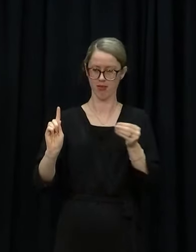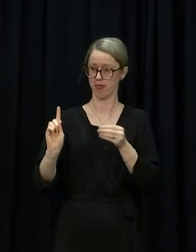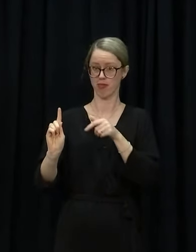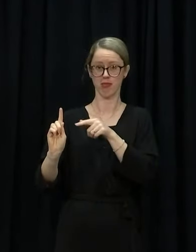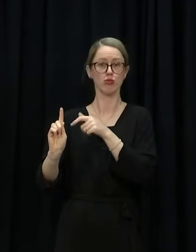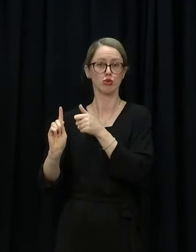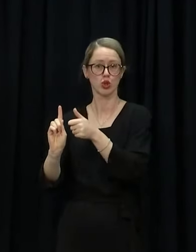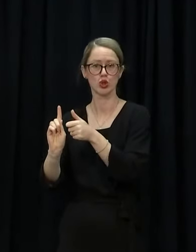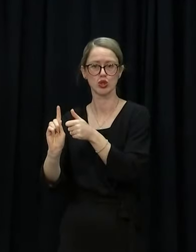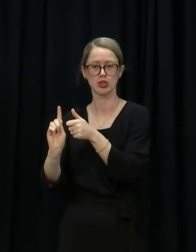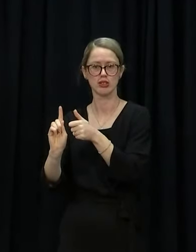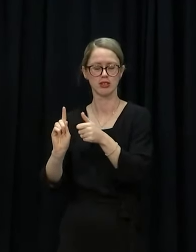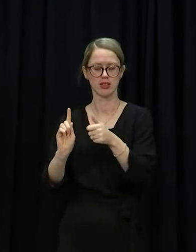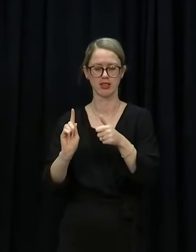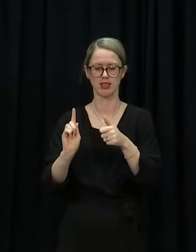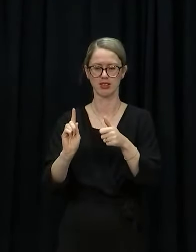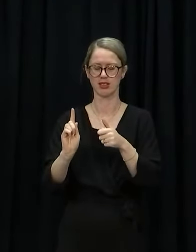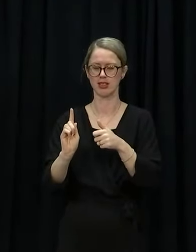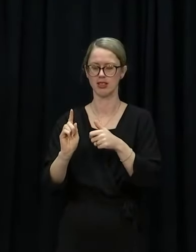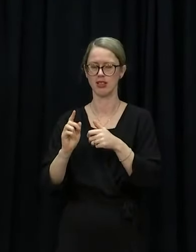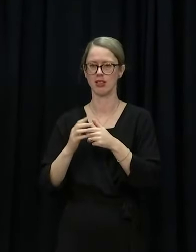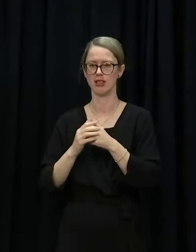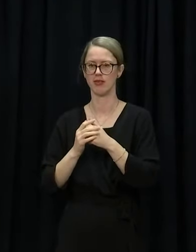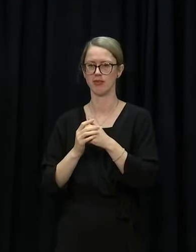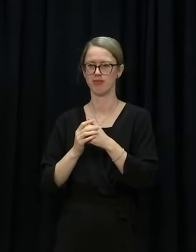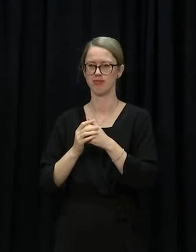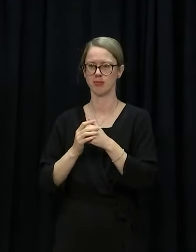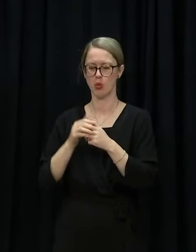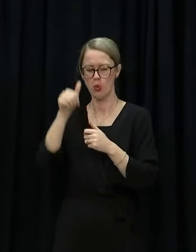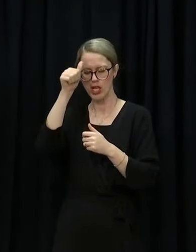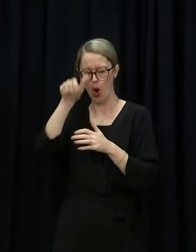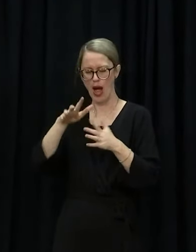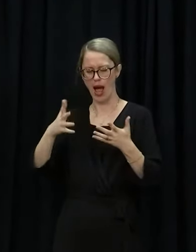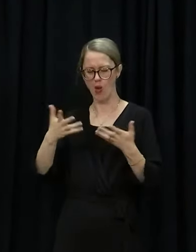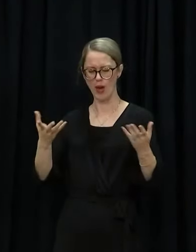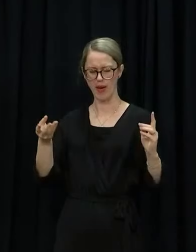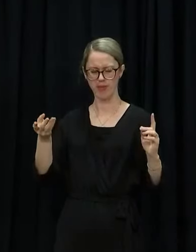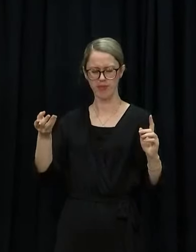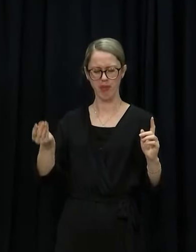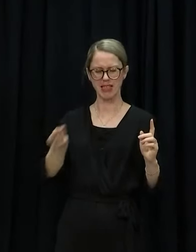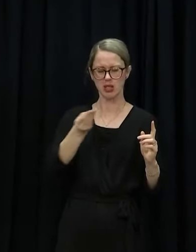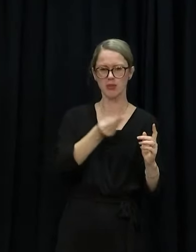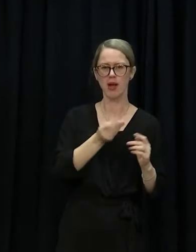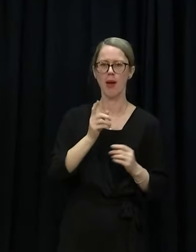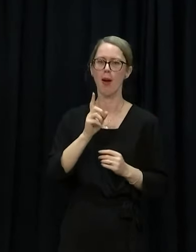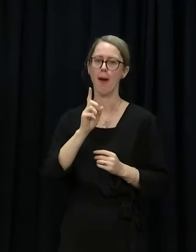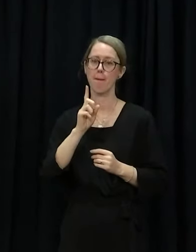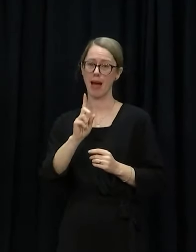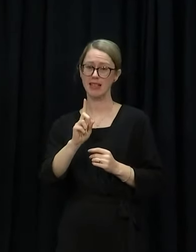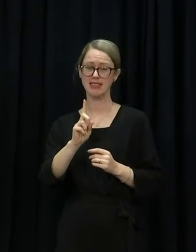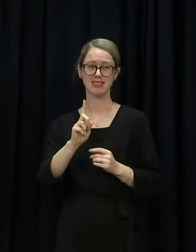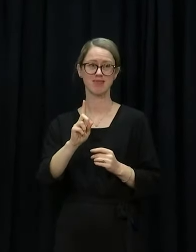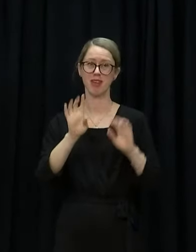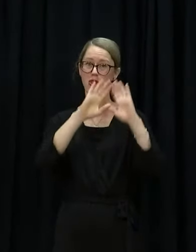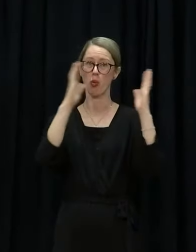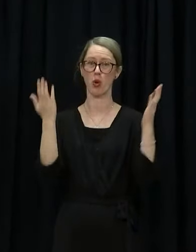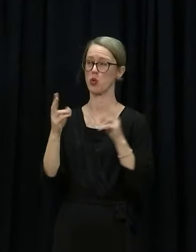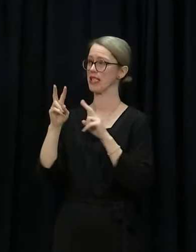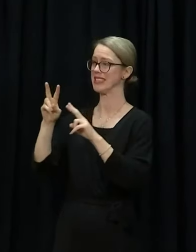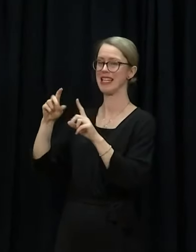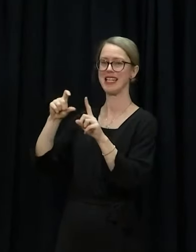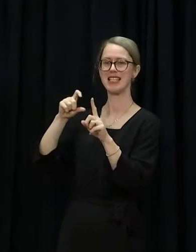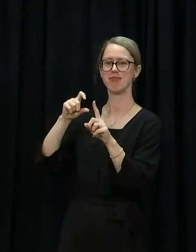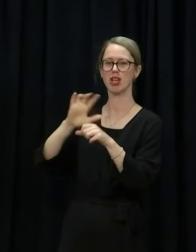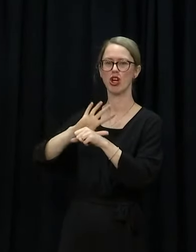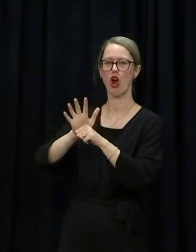that alongside the what, we now believe we have a good handle on the how and where. That said, it is well known globally that Delta is